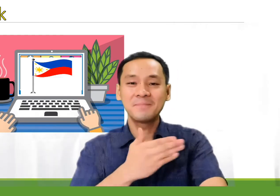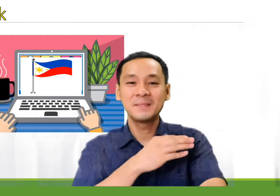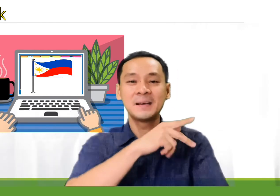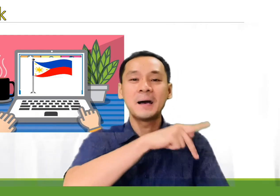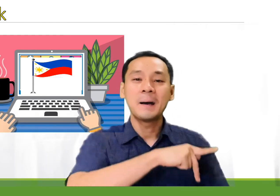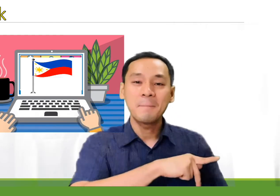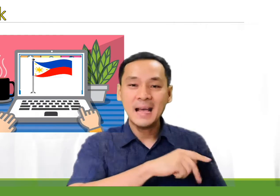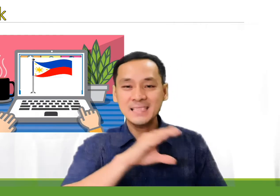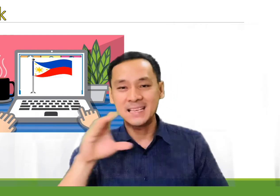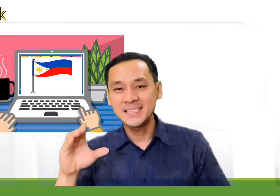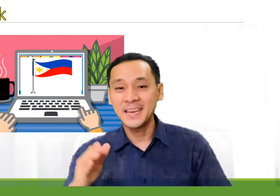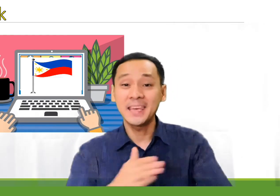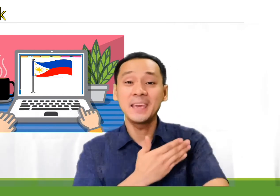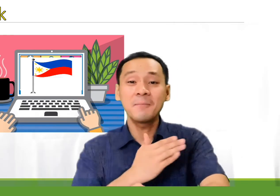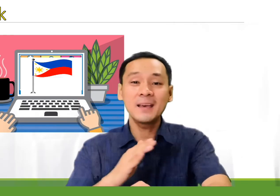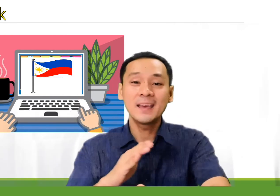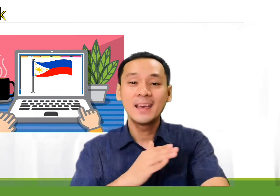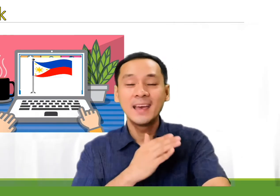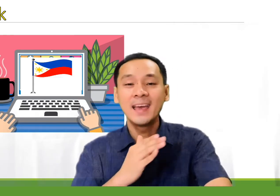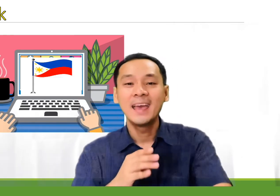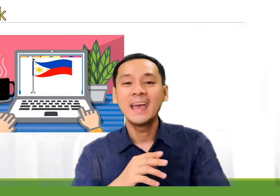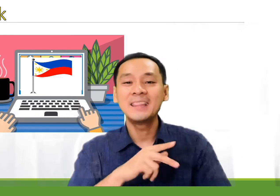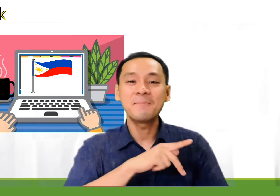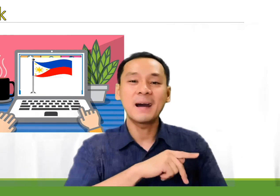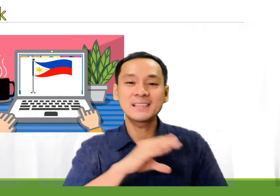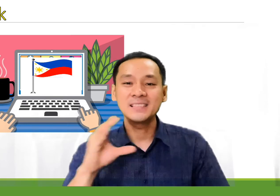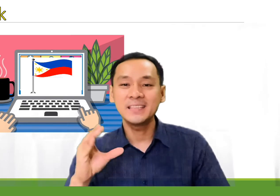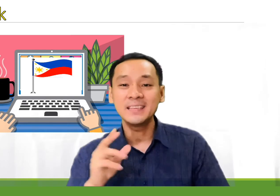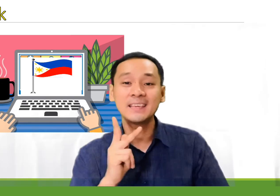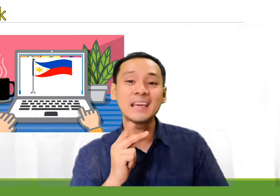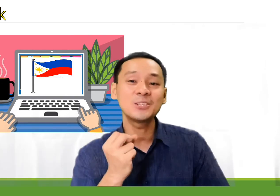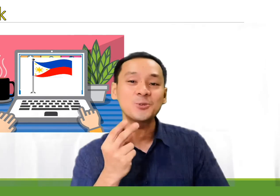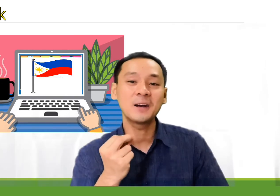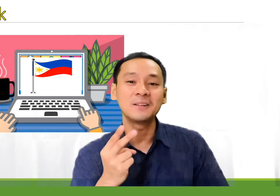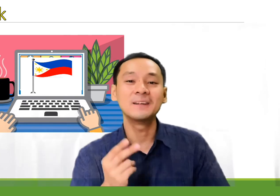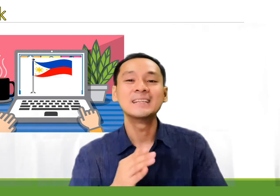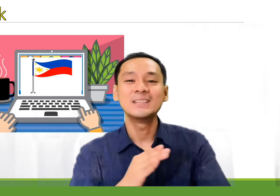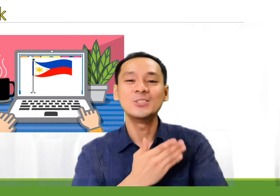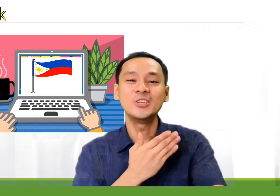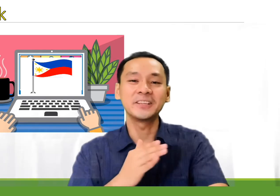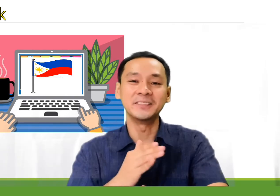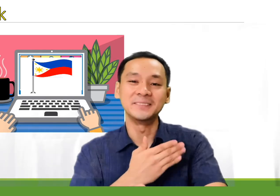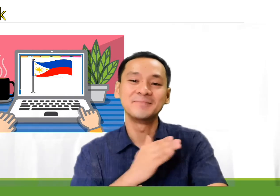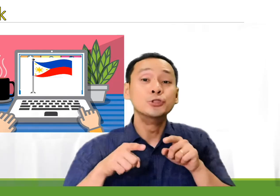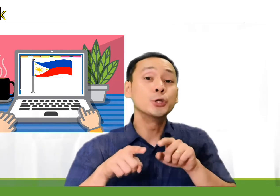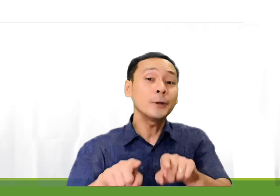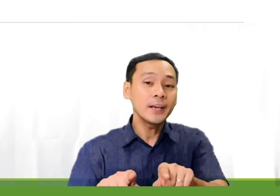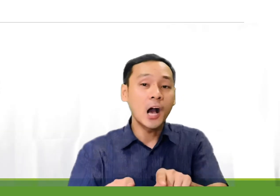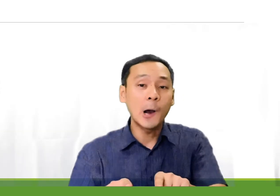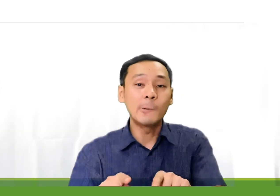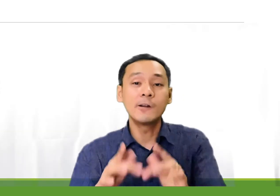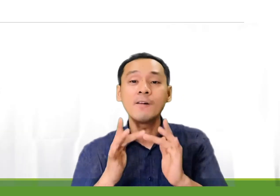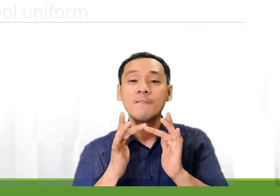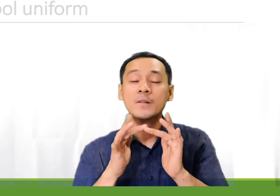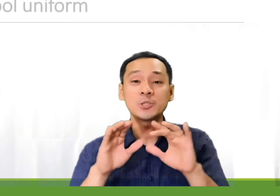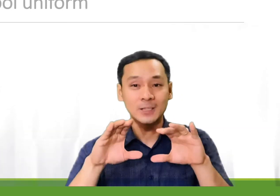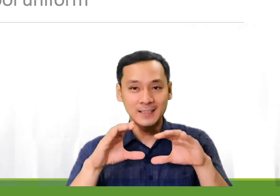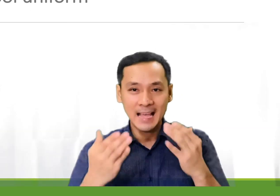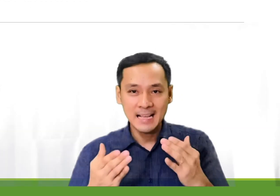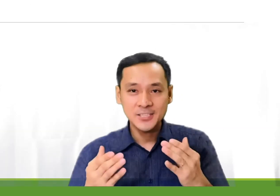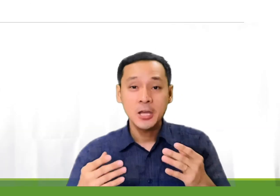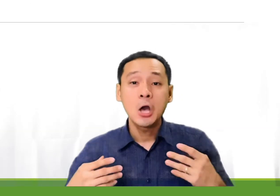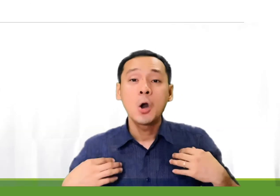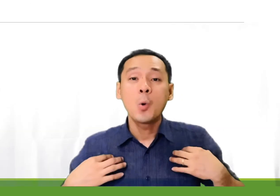hymn, Pasay City hymn, and the Pasay City K-12 jingle. During our